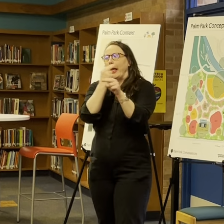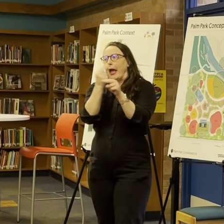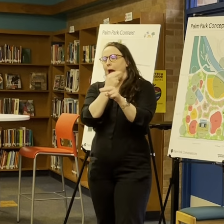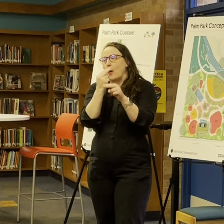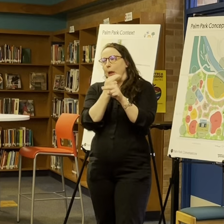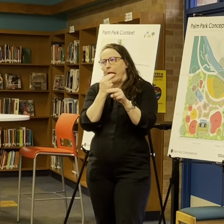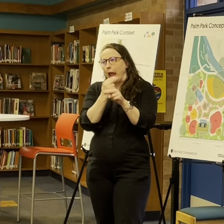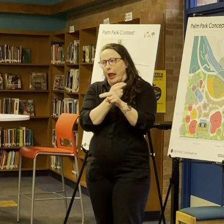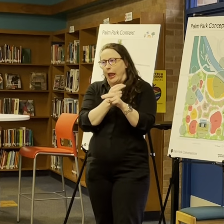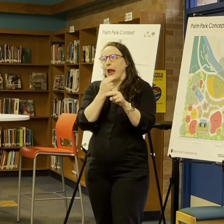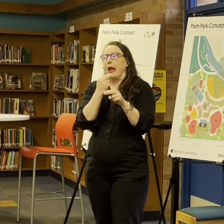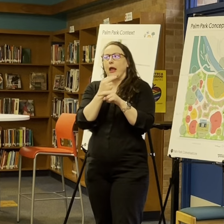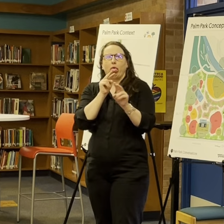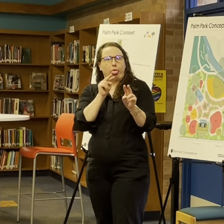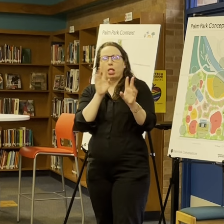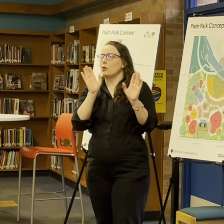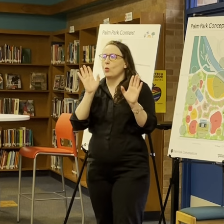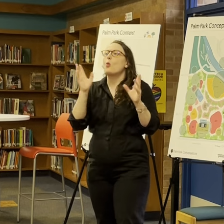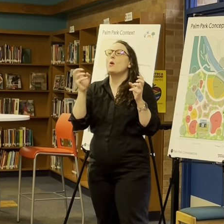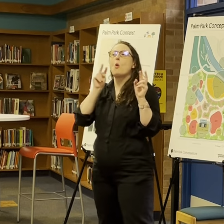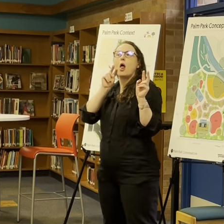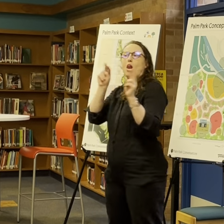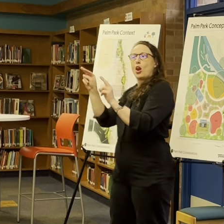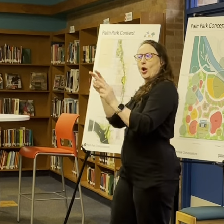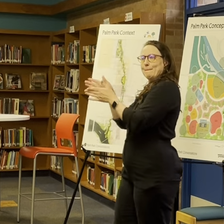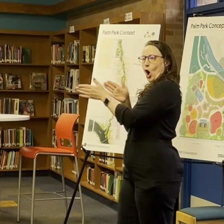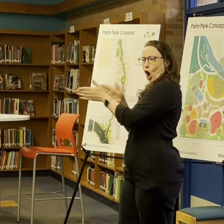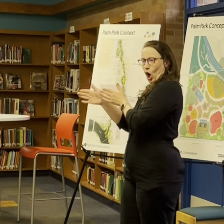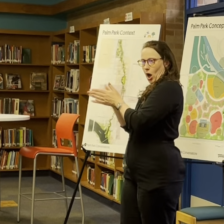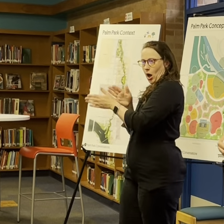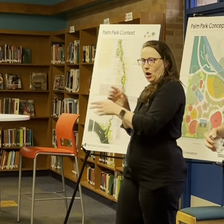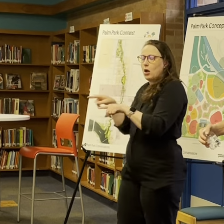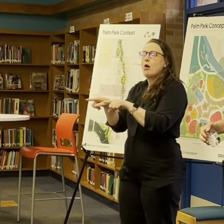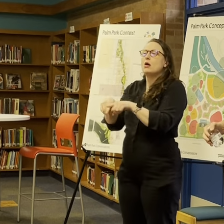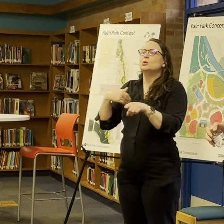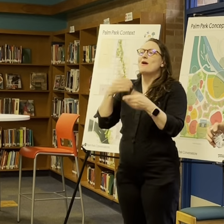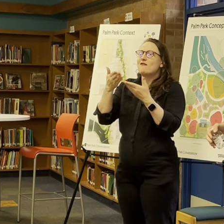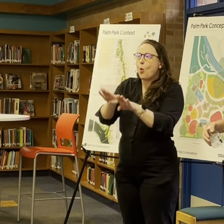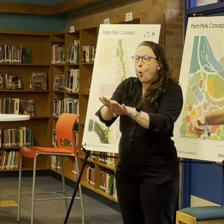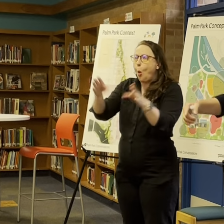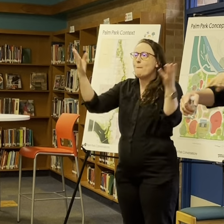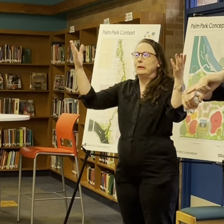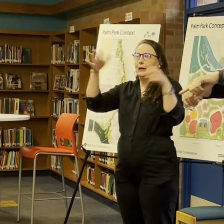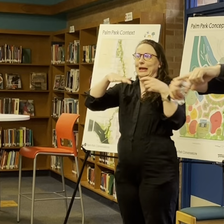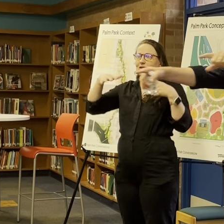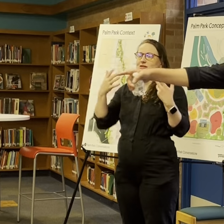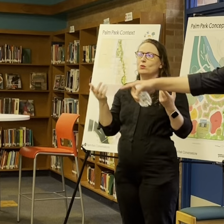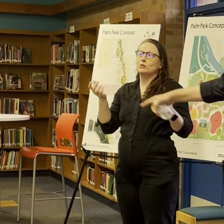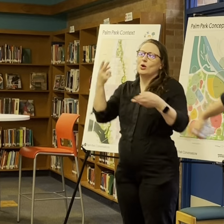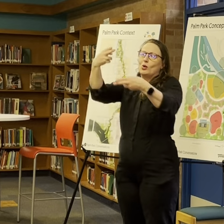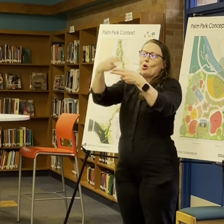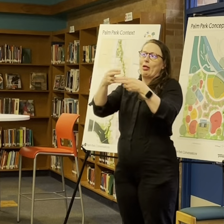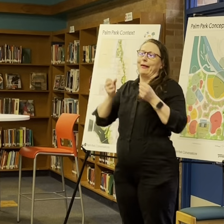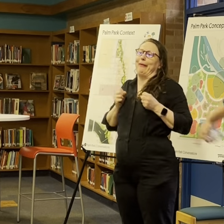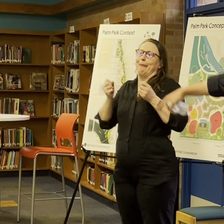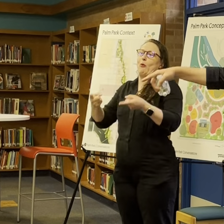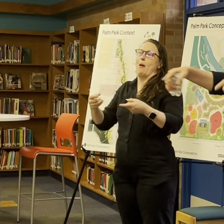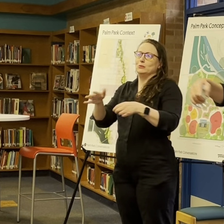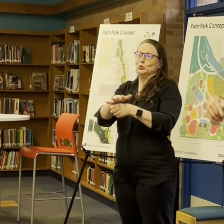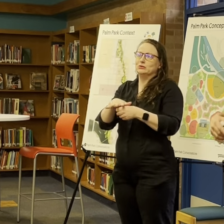landscape. And then having open areas, which we're calling impromptu space, that might be 15 or 20 feet